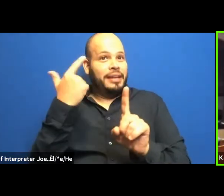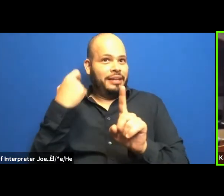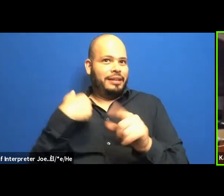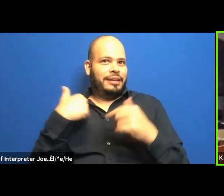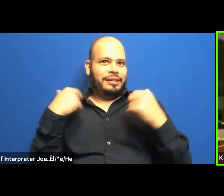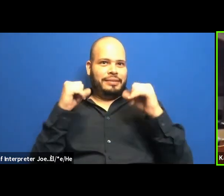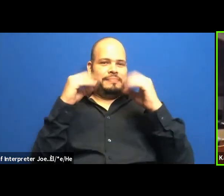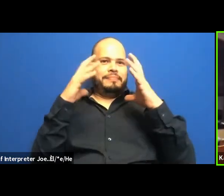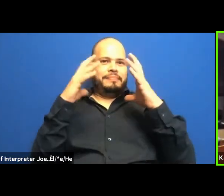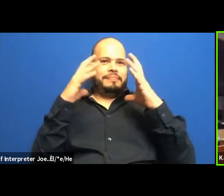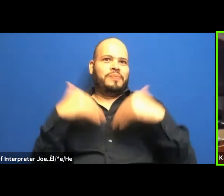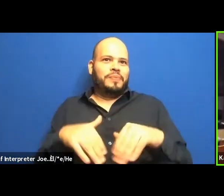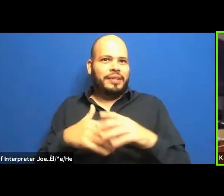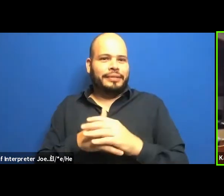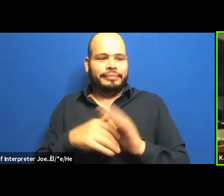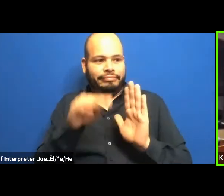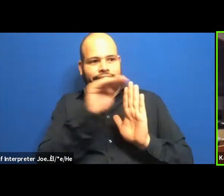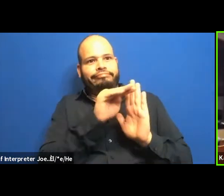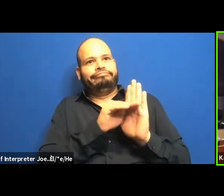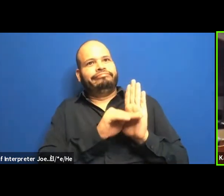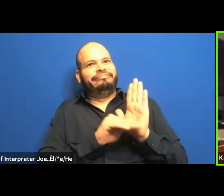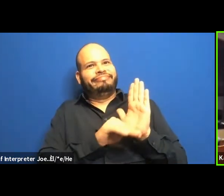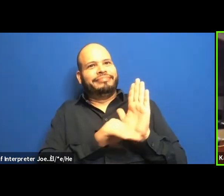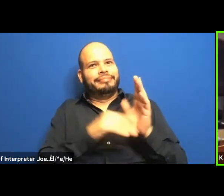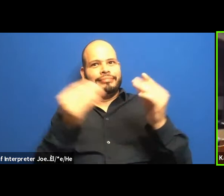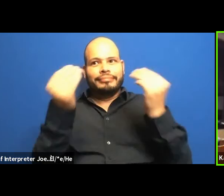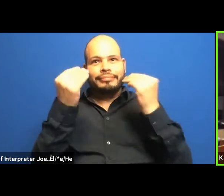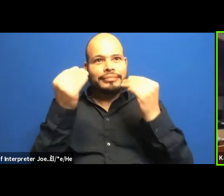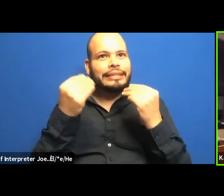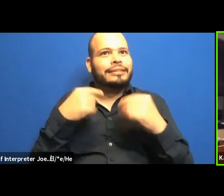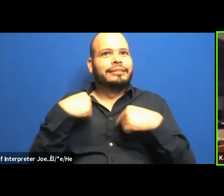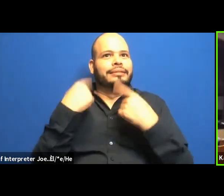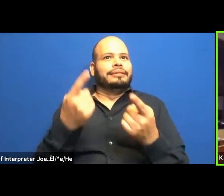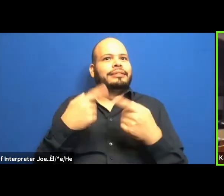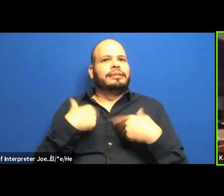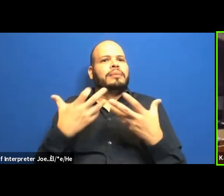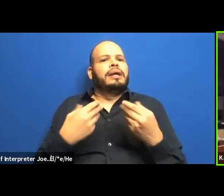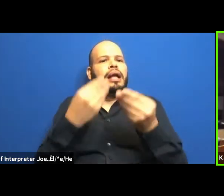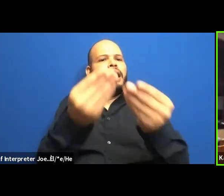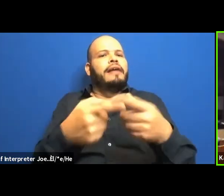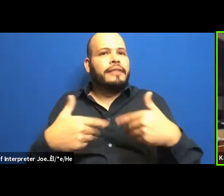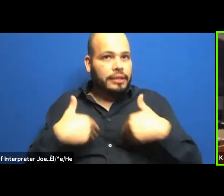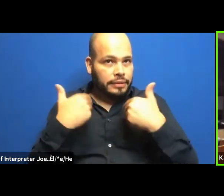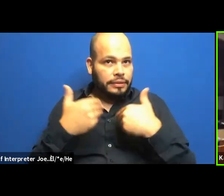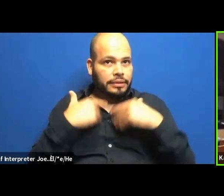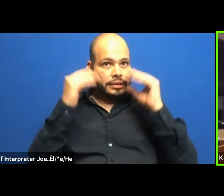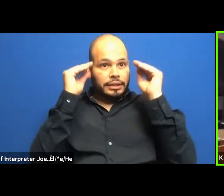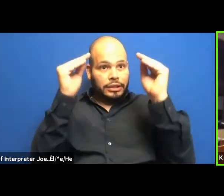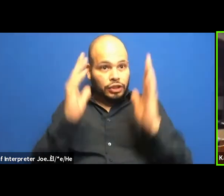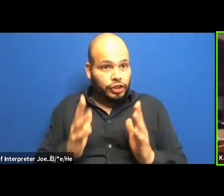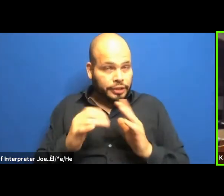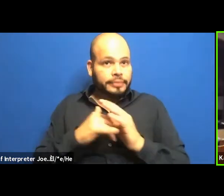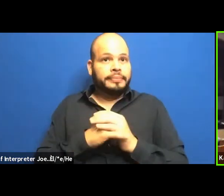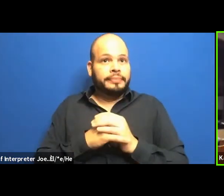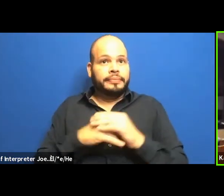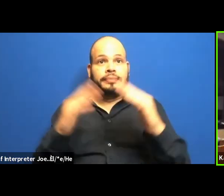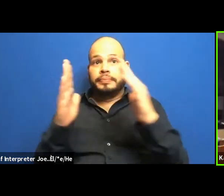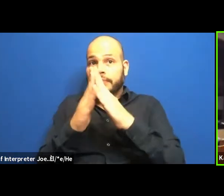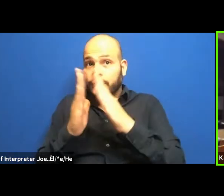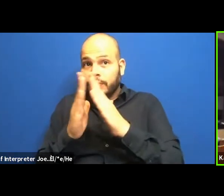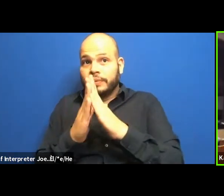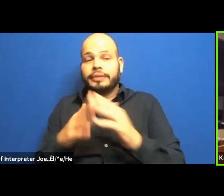who want to support young folk. First, I just want to thank folk, right? I think that we live in a time